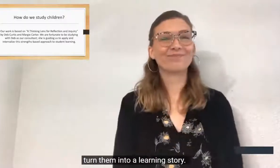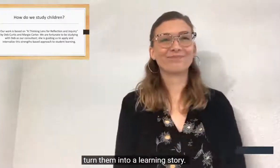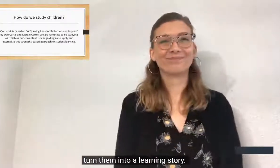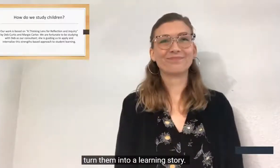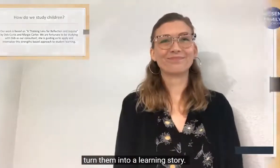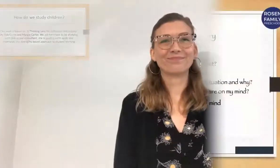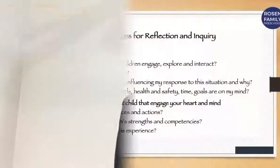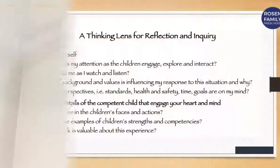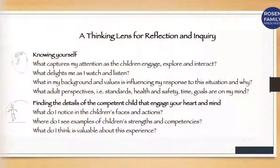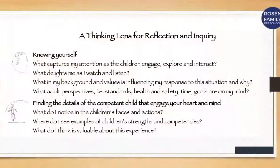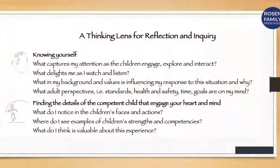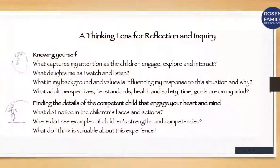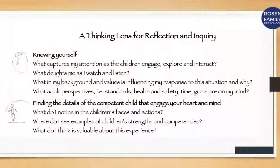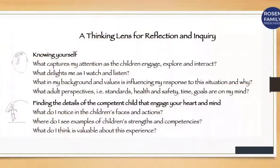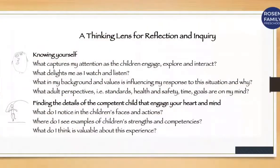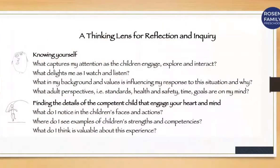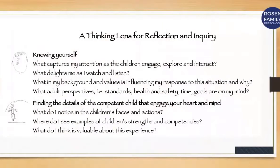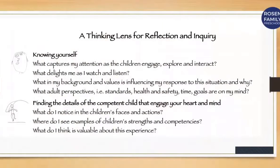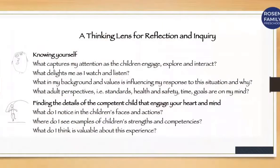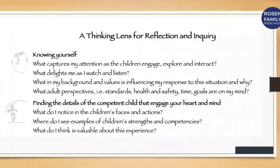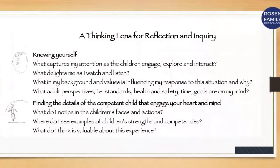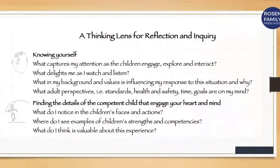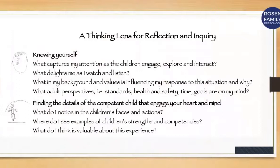and then turn them into a learning story.